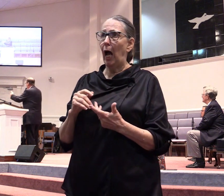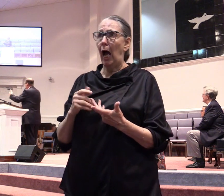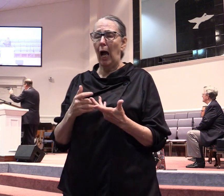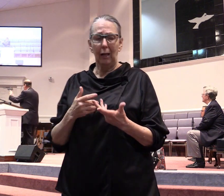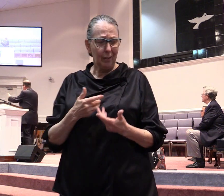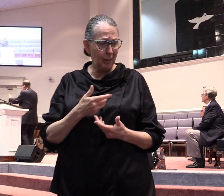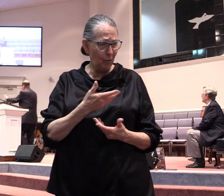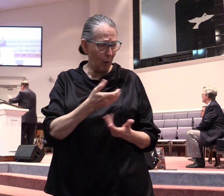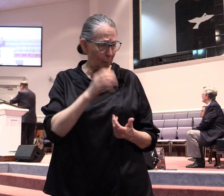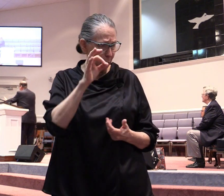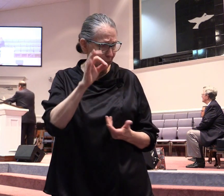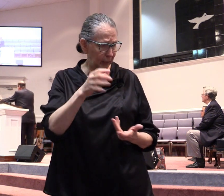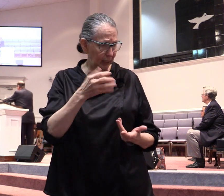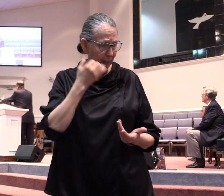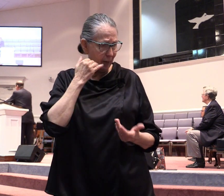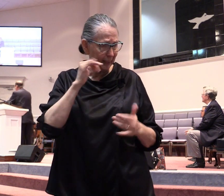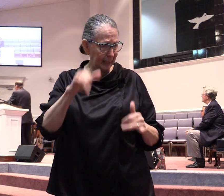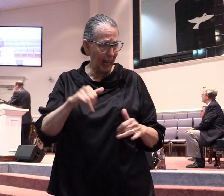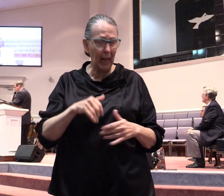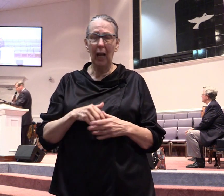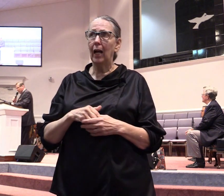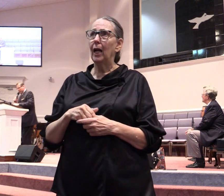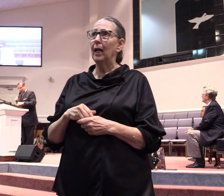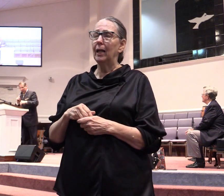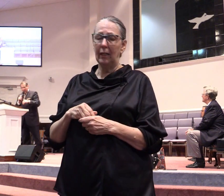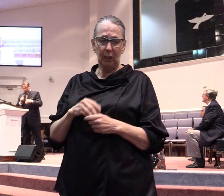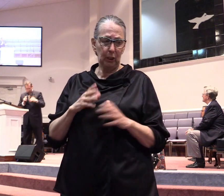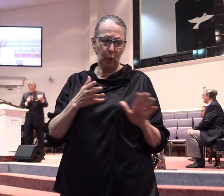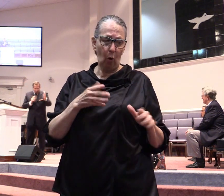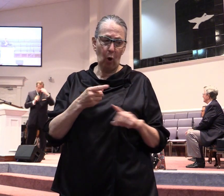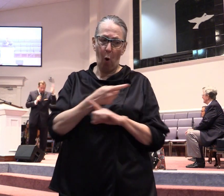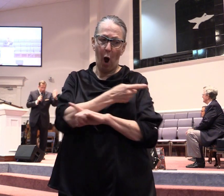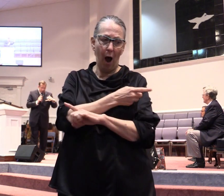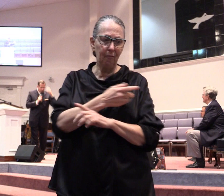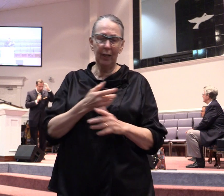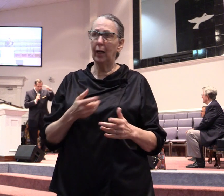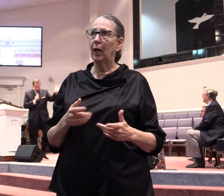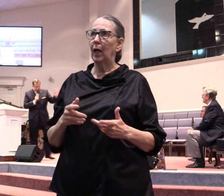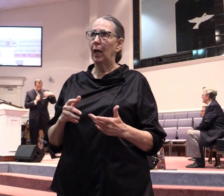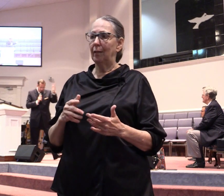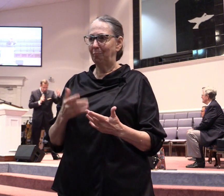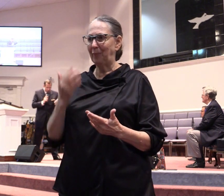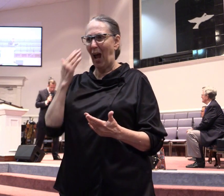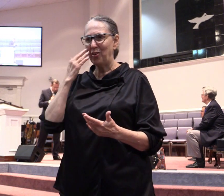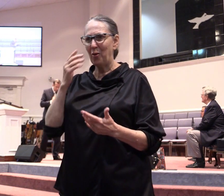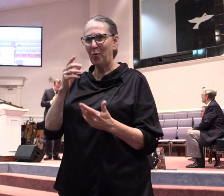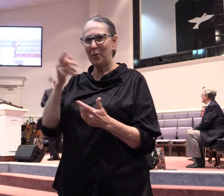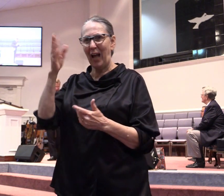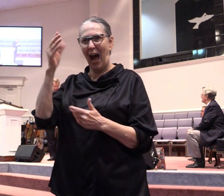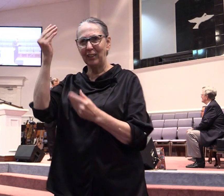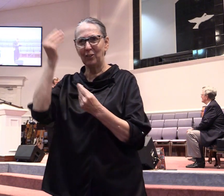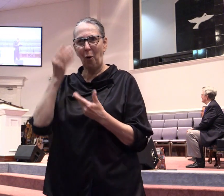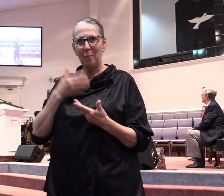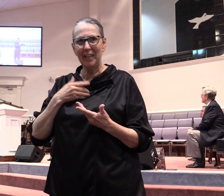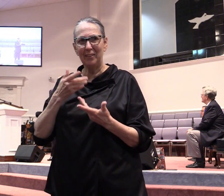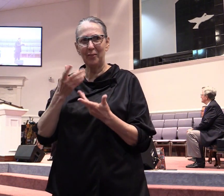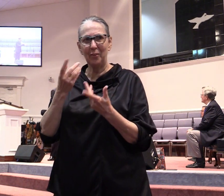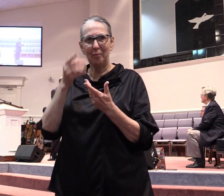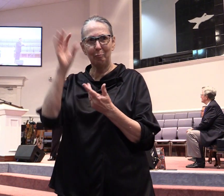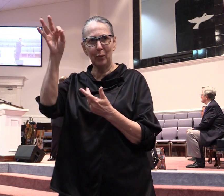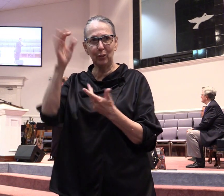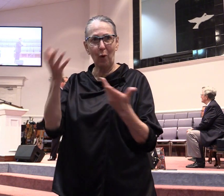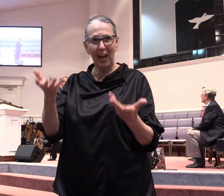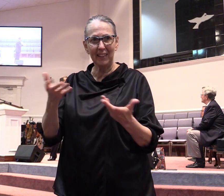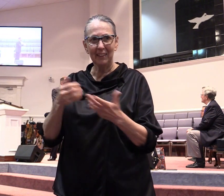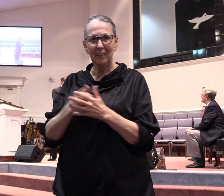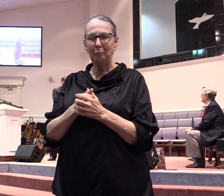me what I preach if I stayed in the bounds of truth, and so I knew how to avoid it, the spirit of prophet, subject of prophet, and I never understood why he